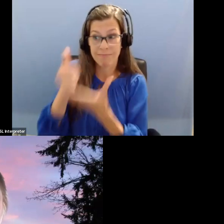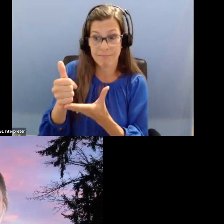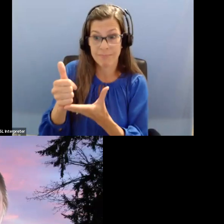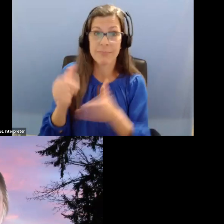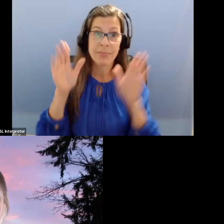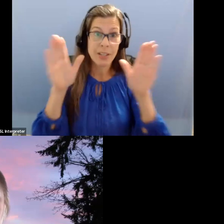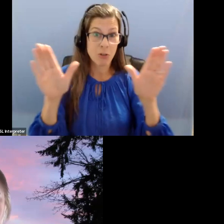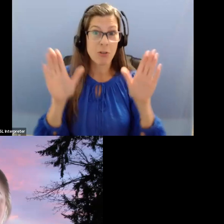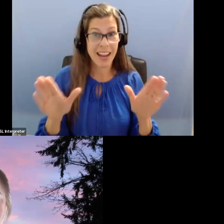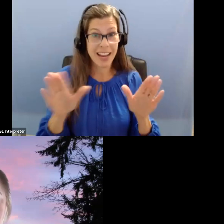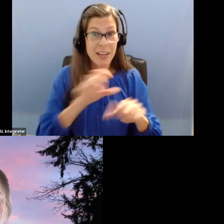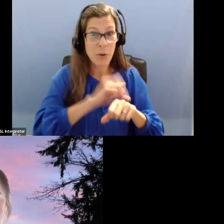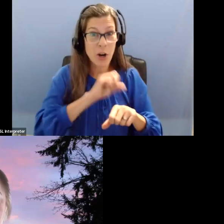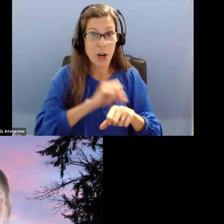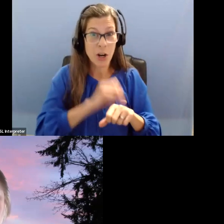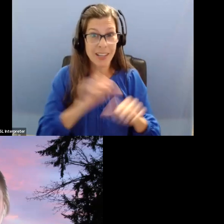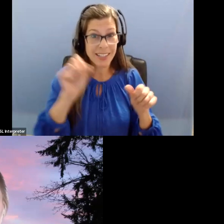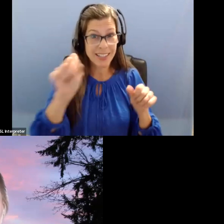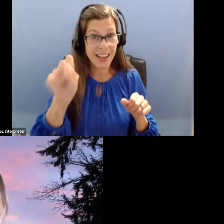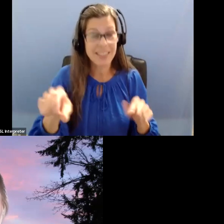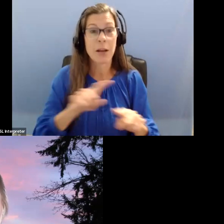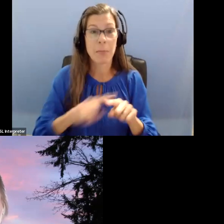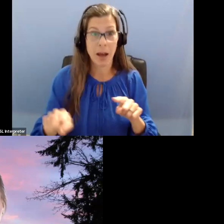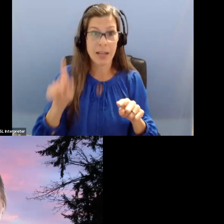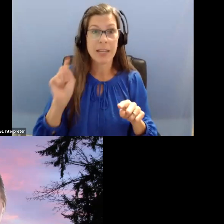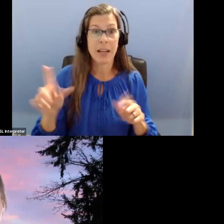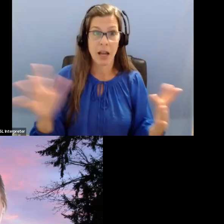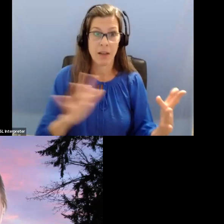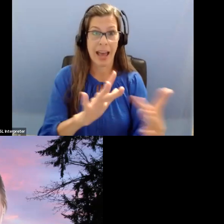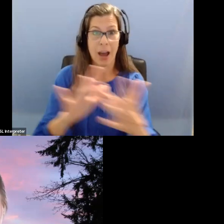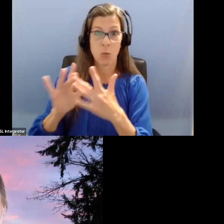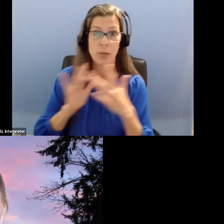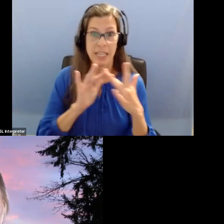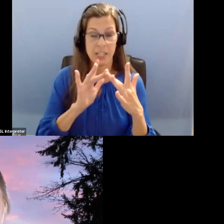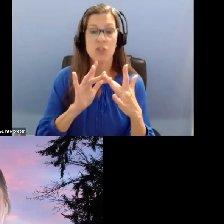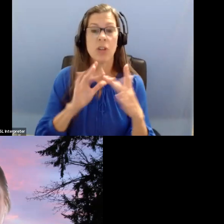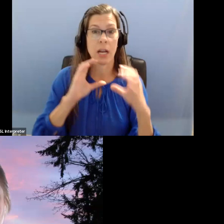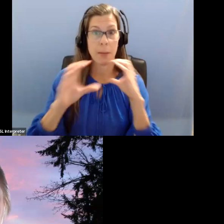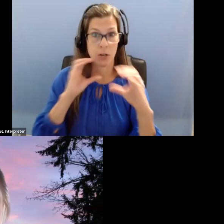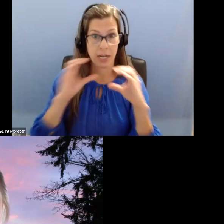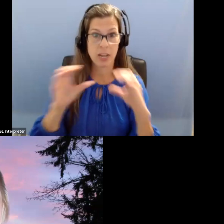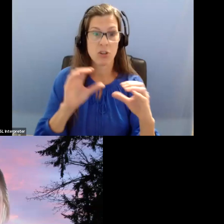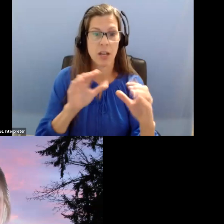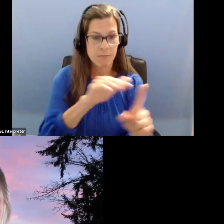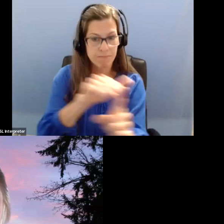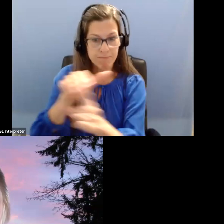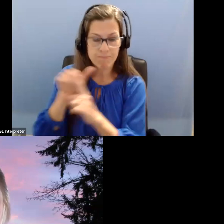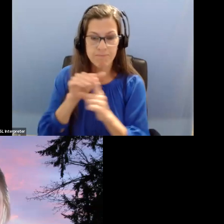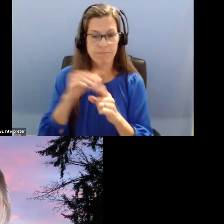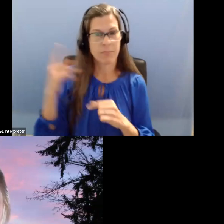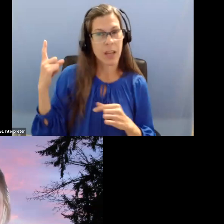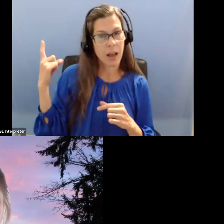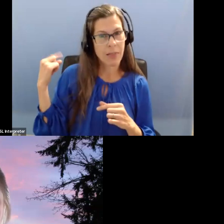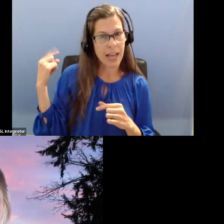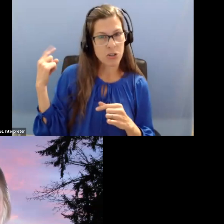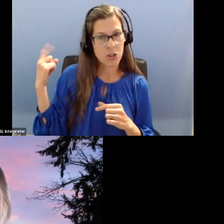also have to make sure that we are doing a lot of outreach and communication about it. All last year, I think